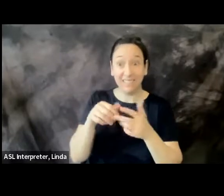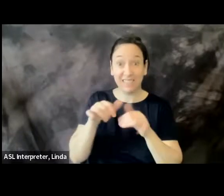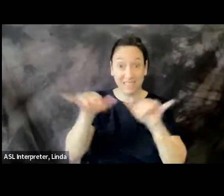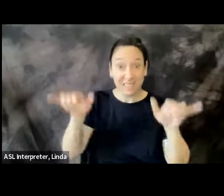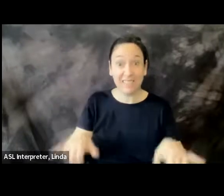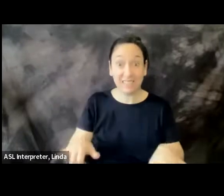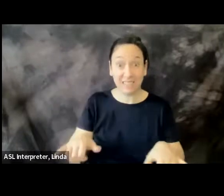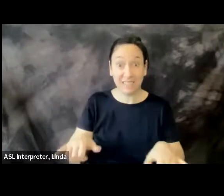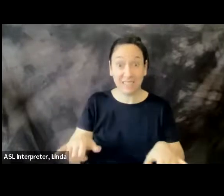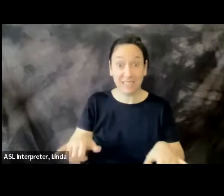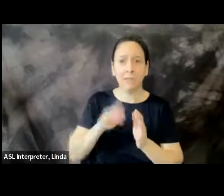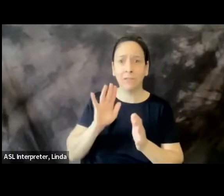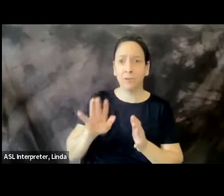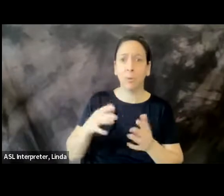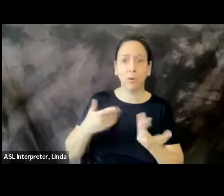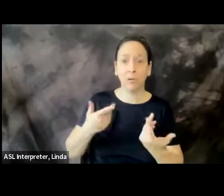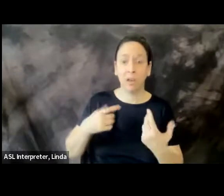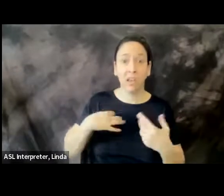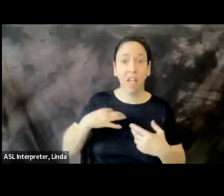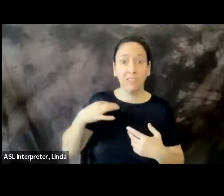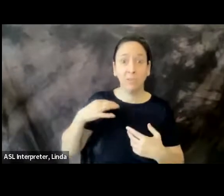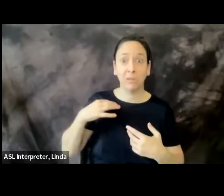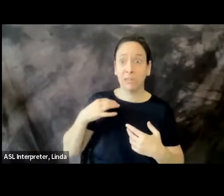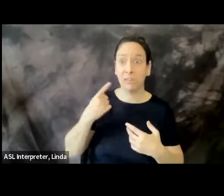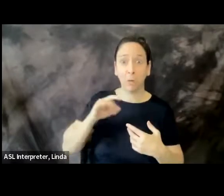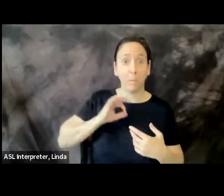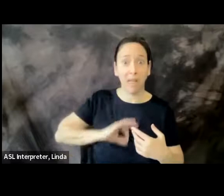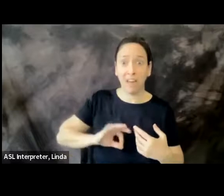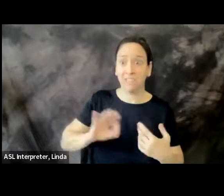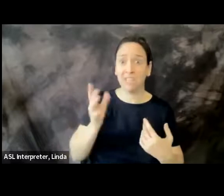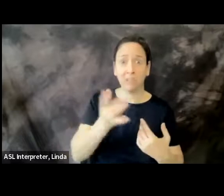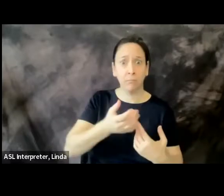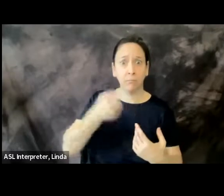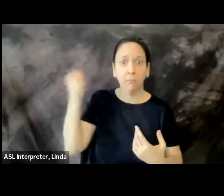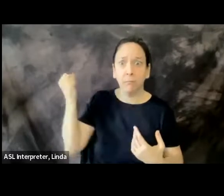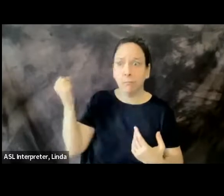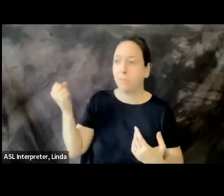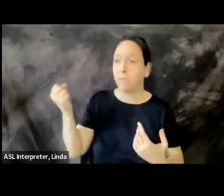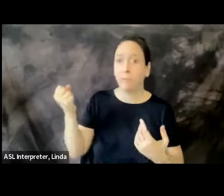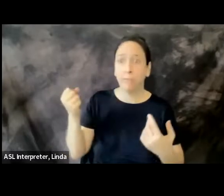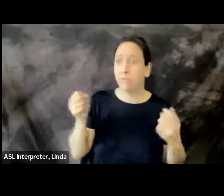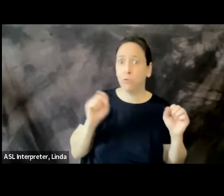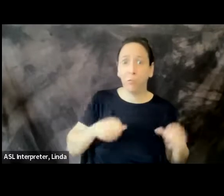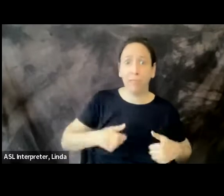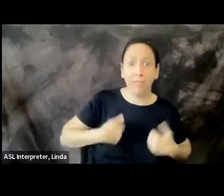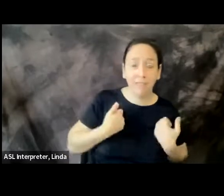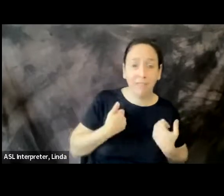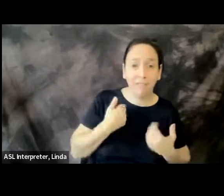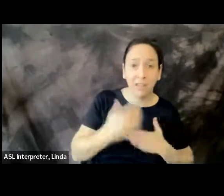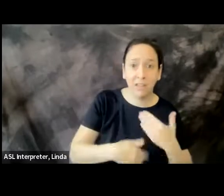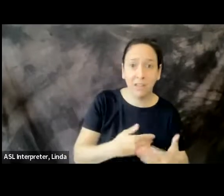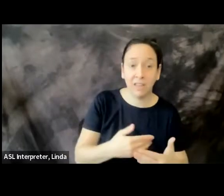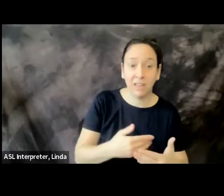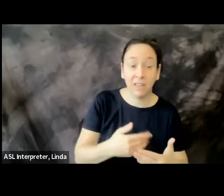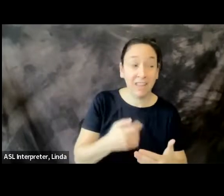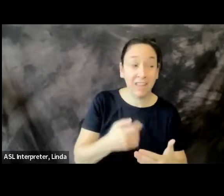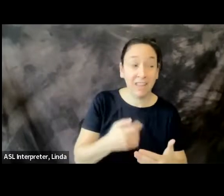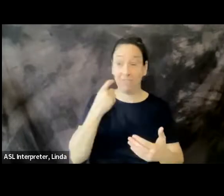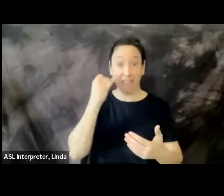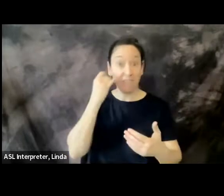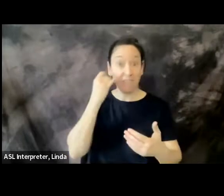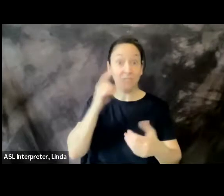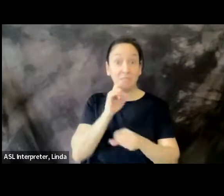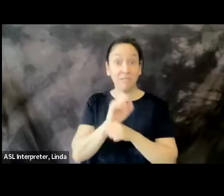remove your eligibility for benefits that you need to live. If you get a criminal fraud referral, if it's a felony